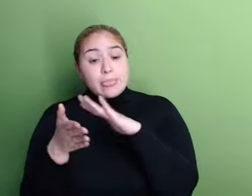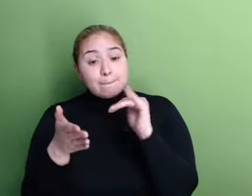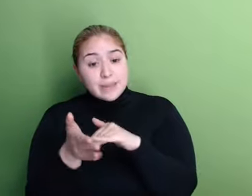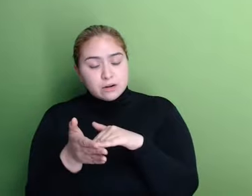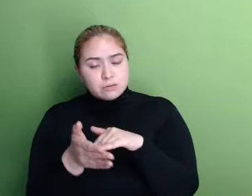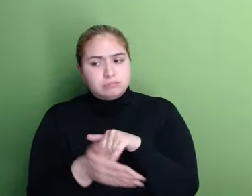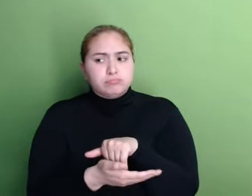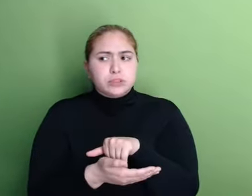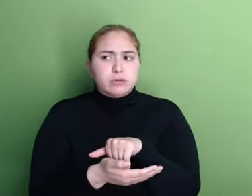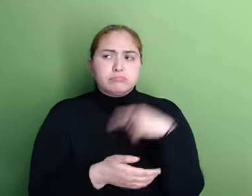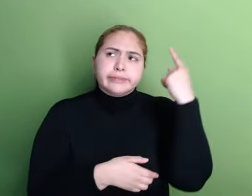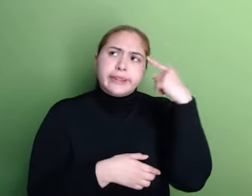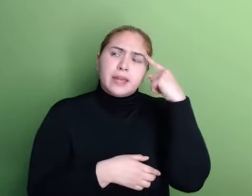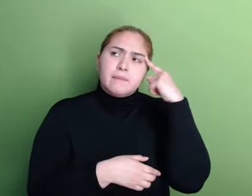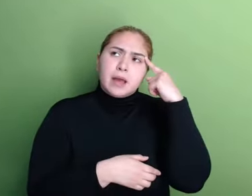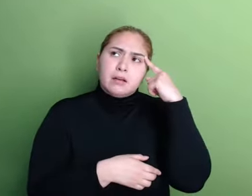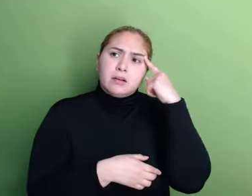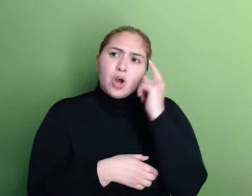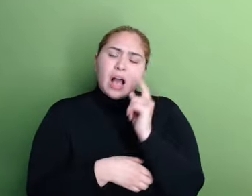the mesoderm to fit with the endoderm?